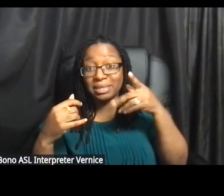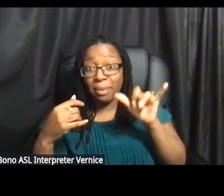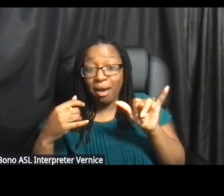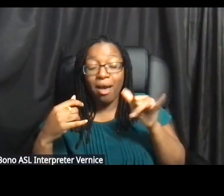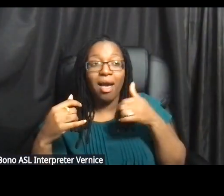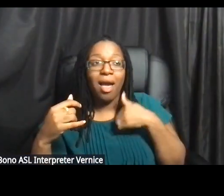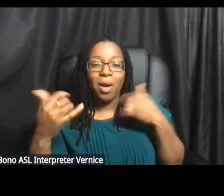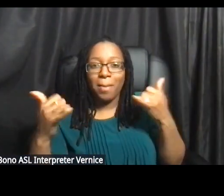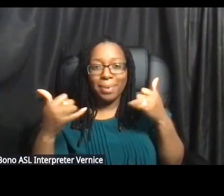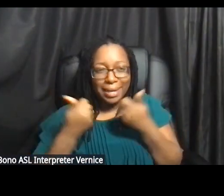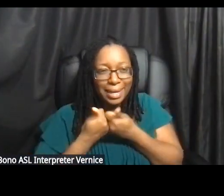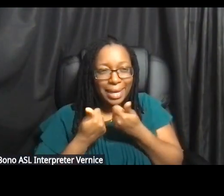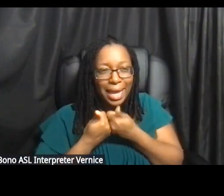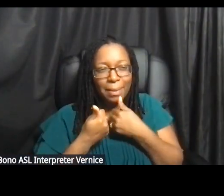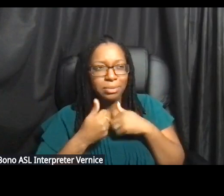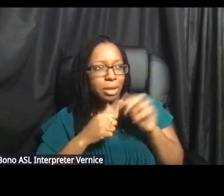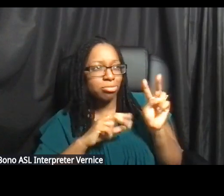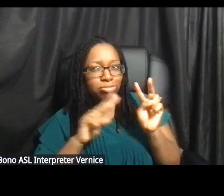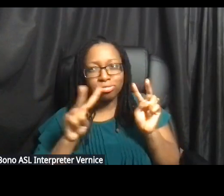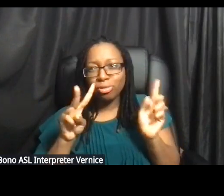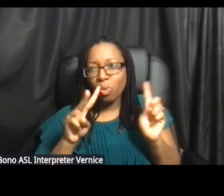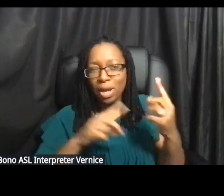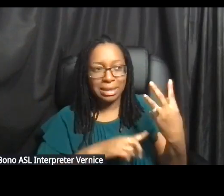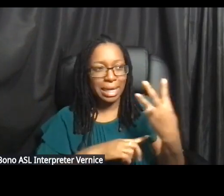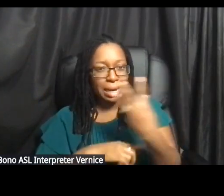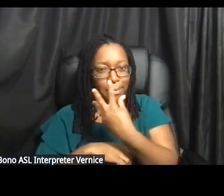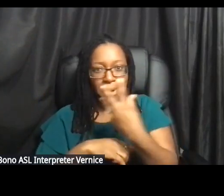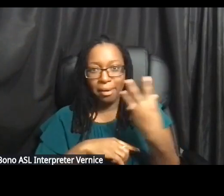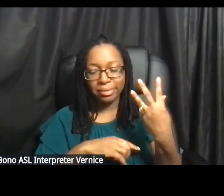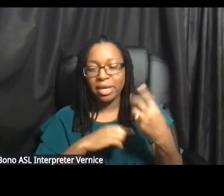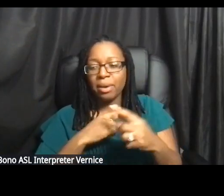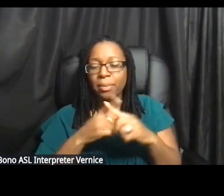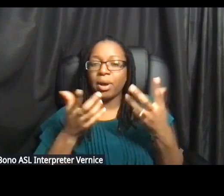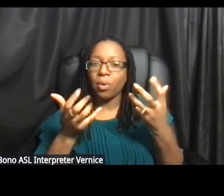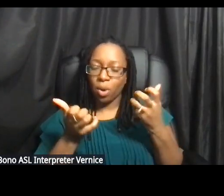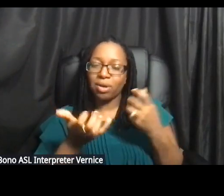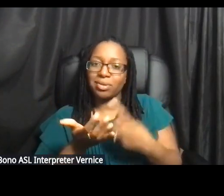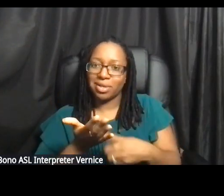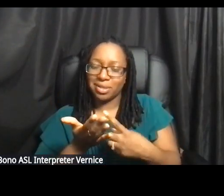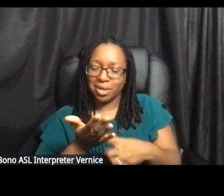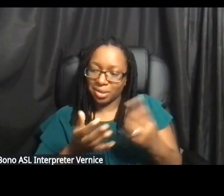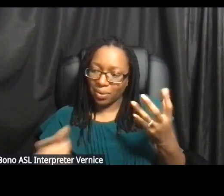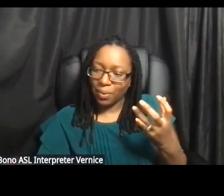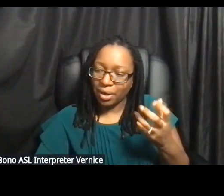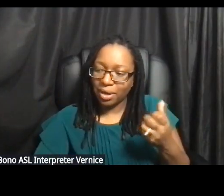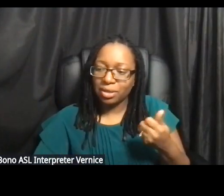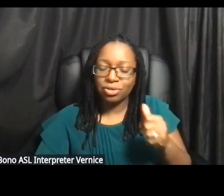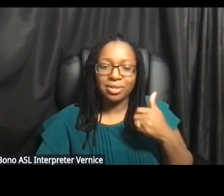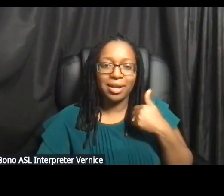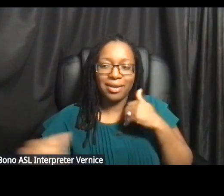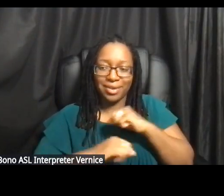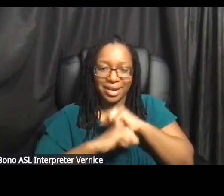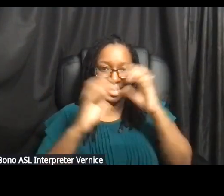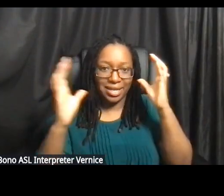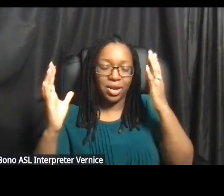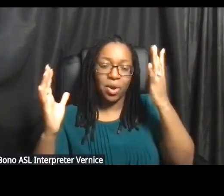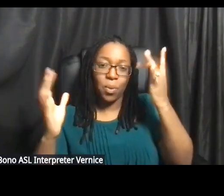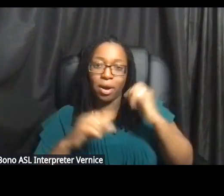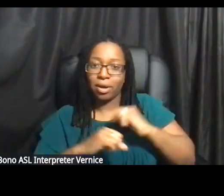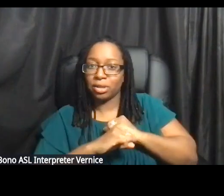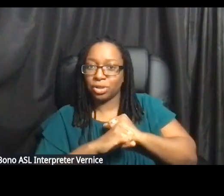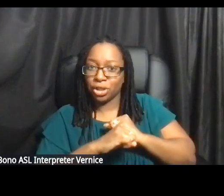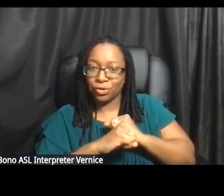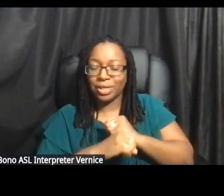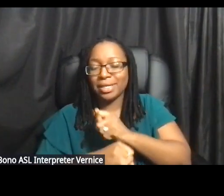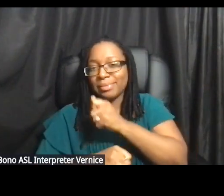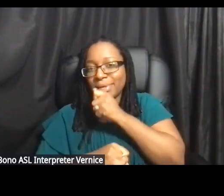where are the cameras? And I wanted to talk about this. I wanted to bring it up just to give an idea of like why security and anonymity are so difficult in the